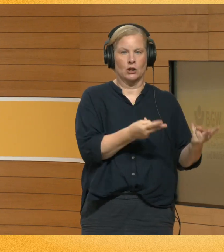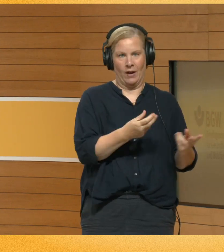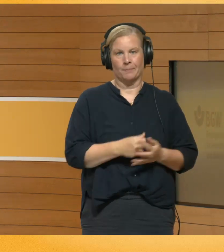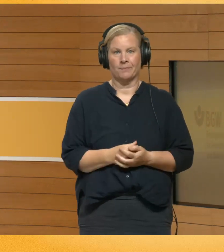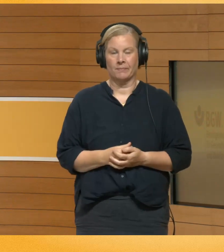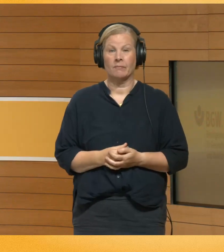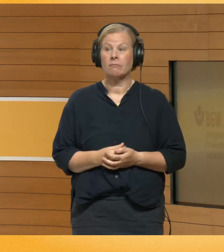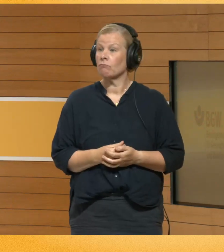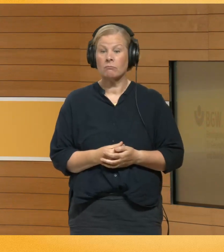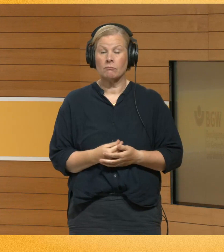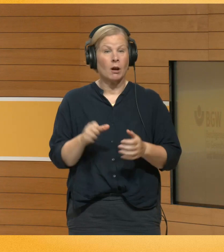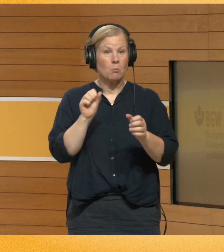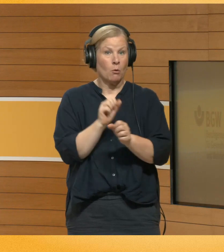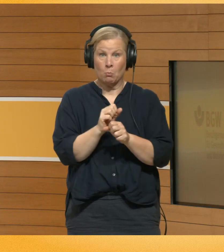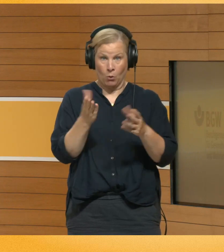suva.ch/cleverer-transfer. You can